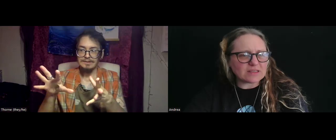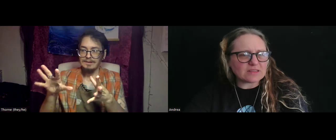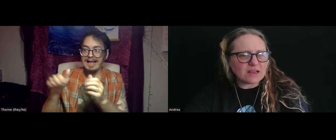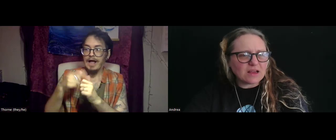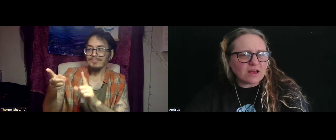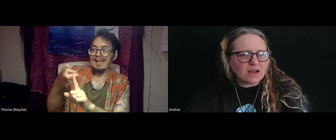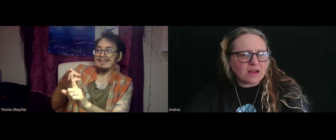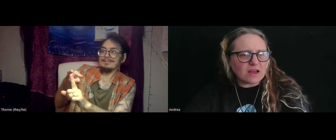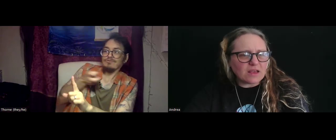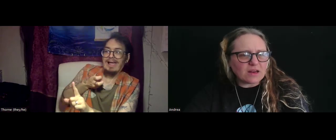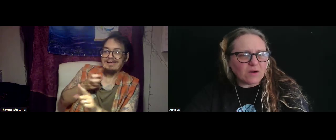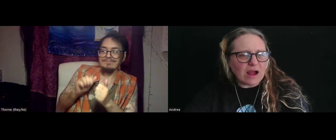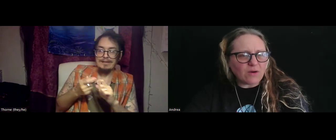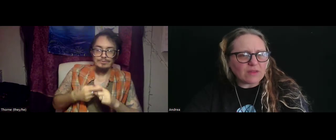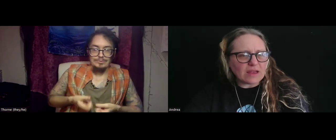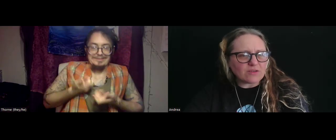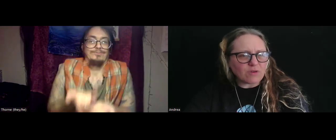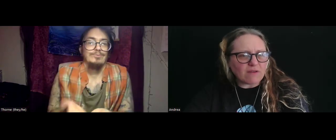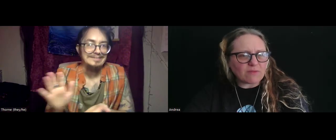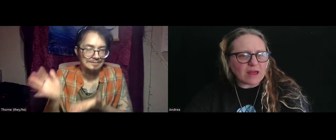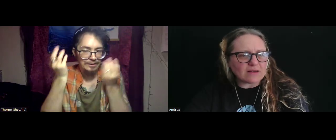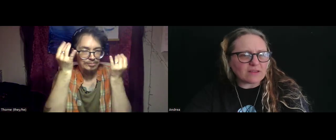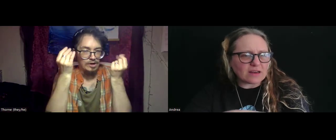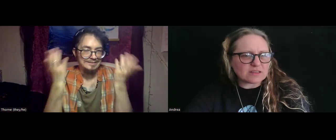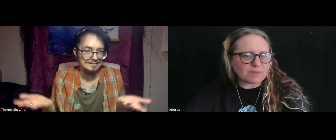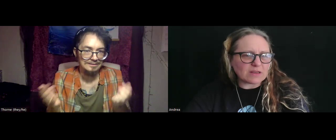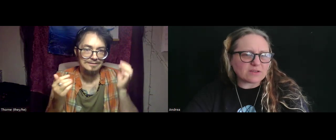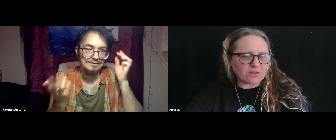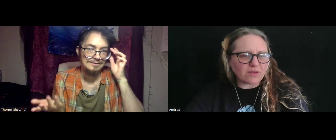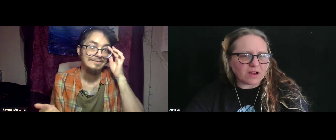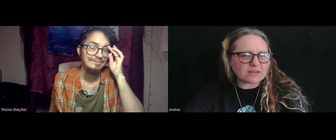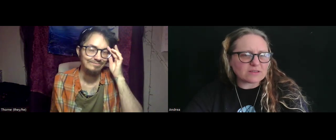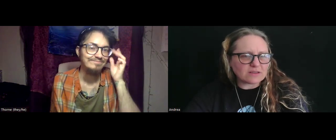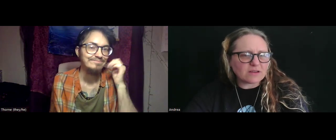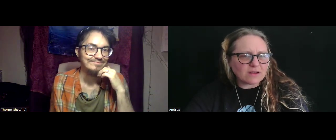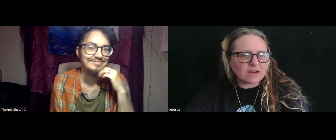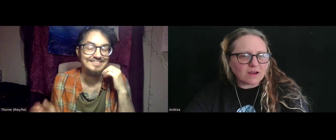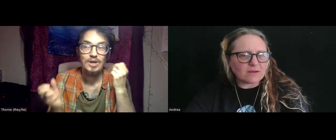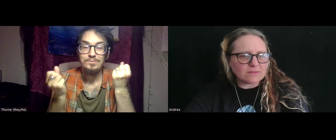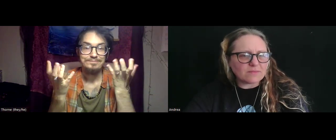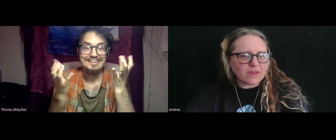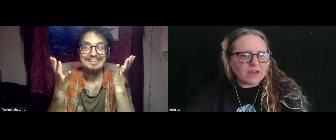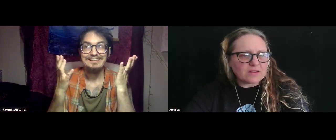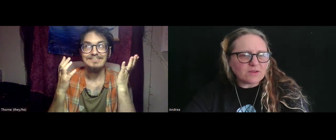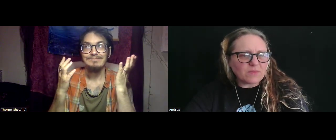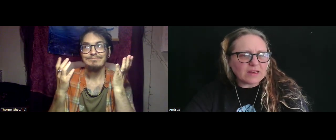spaces, how they draw from that to then express their thoughts. Um, so